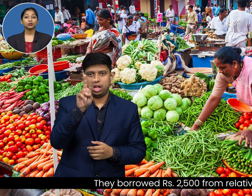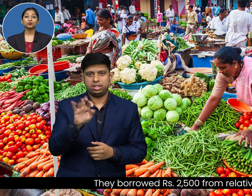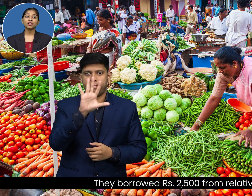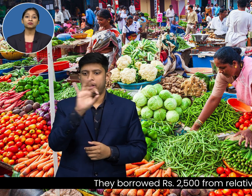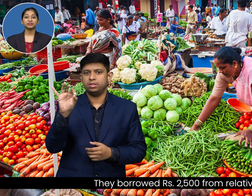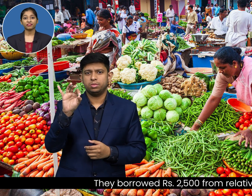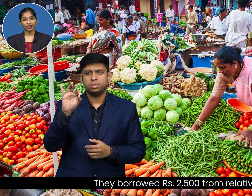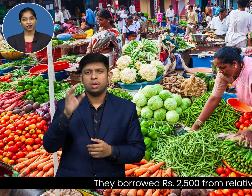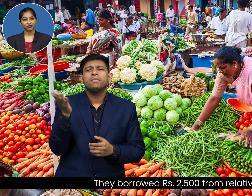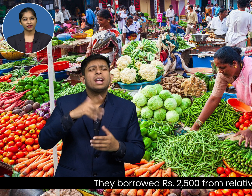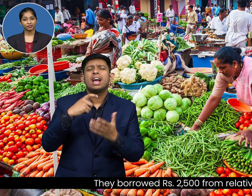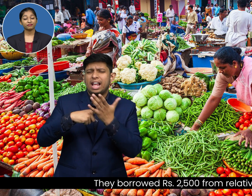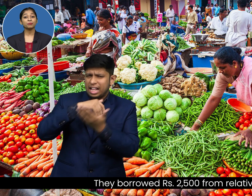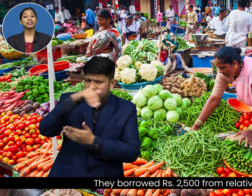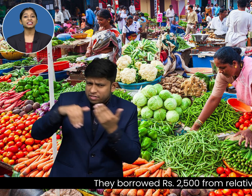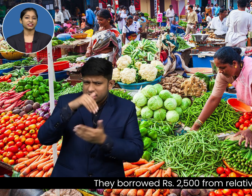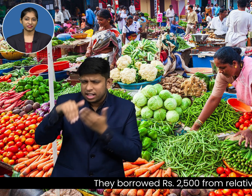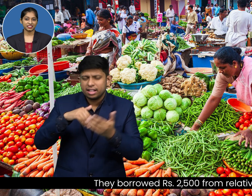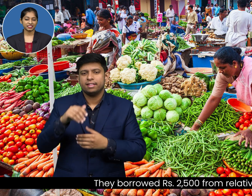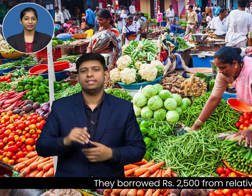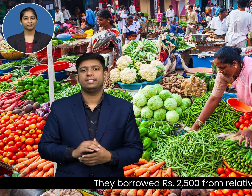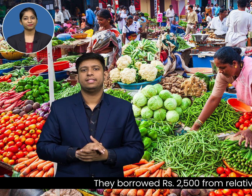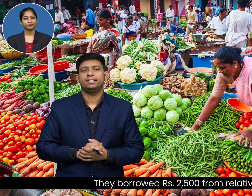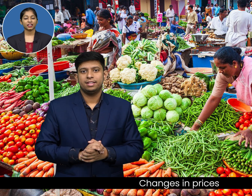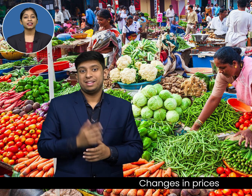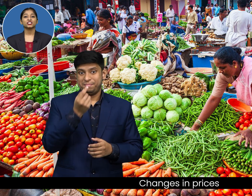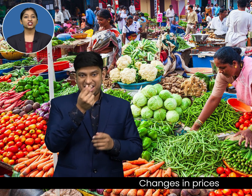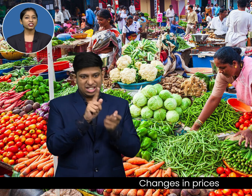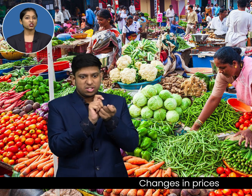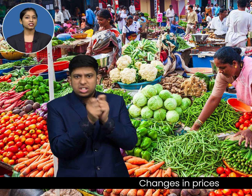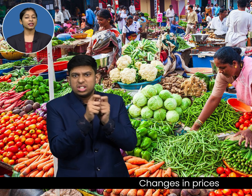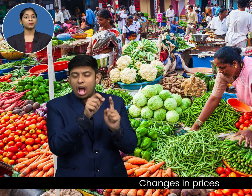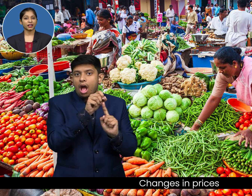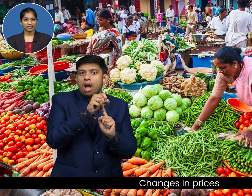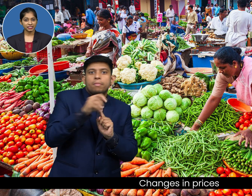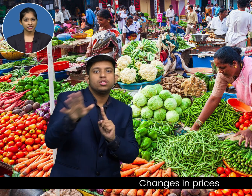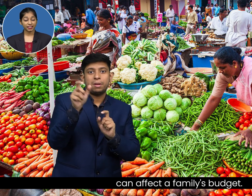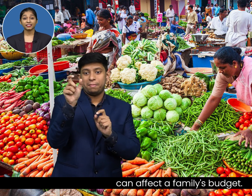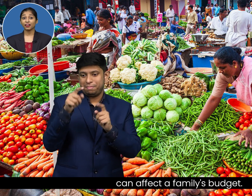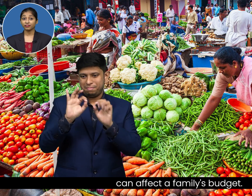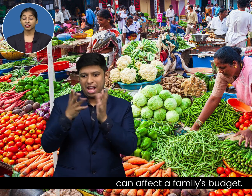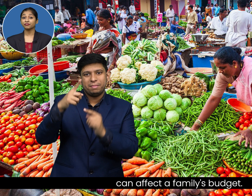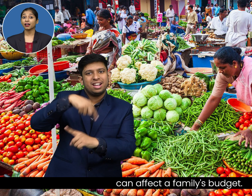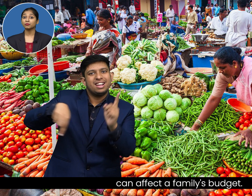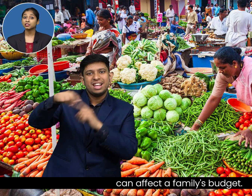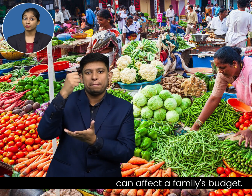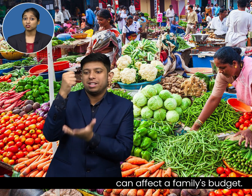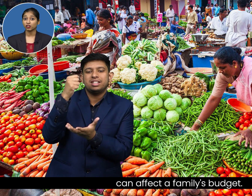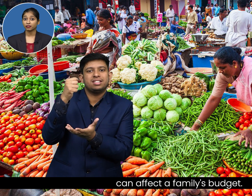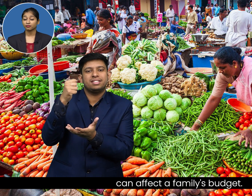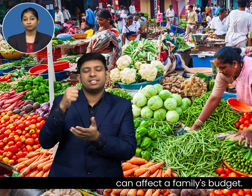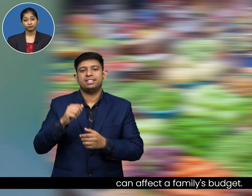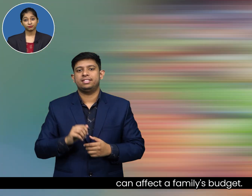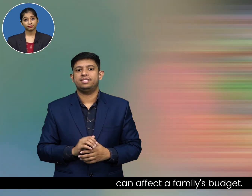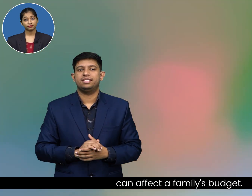Rs 2,500 from relatives. Changes in prices can affect a family's